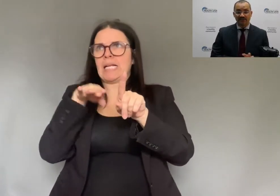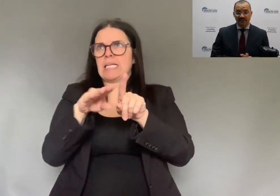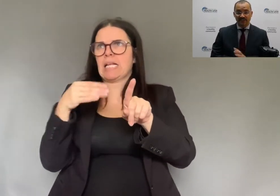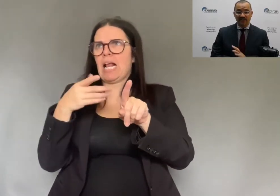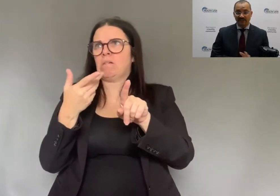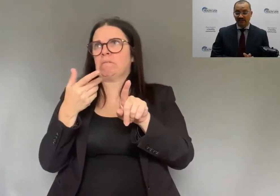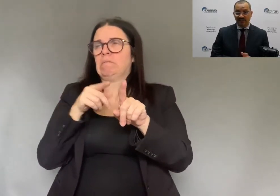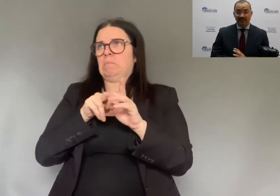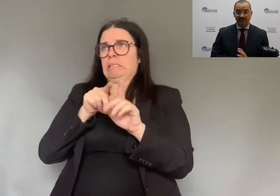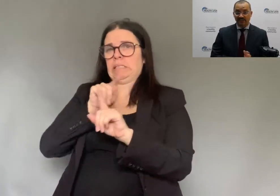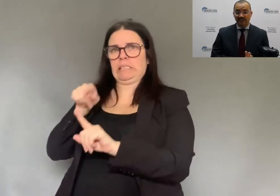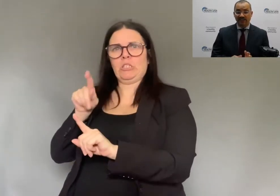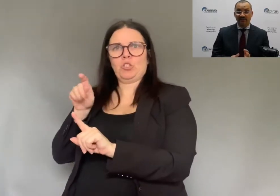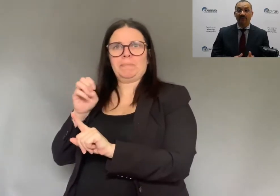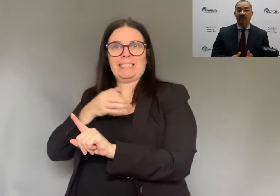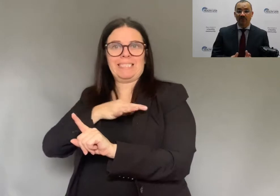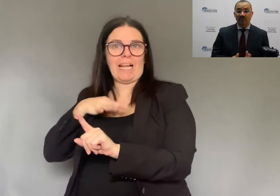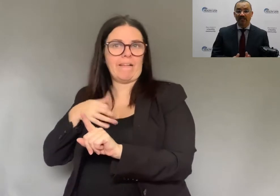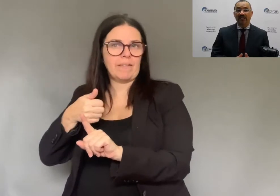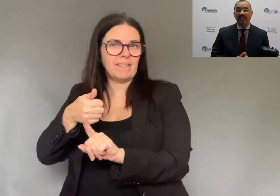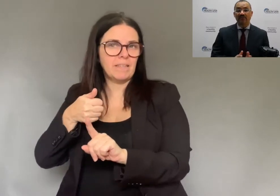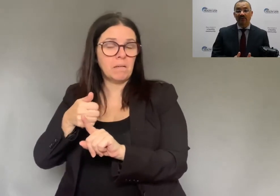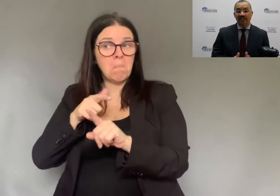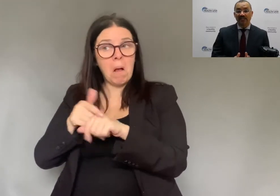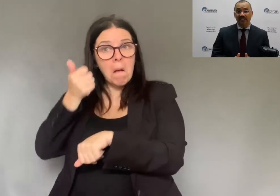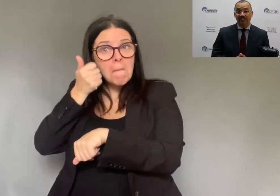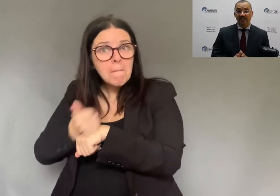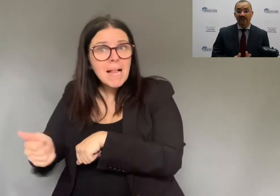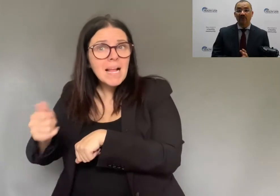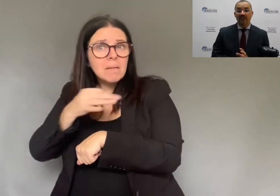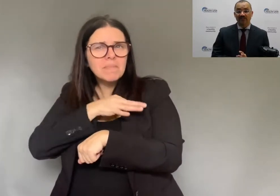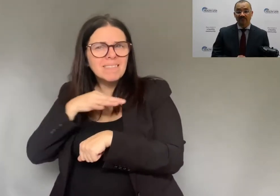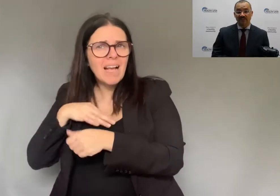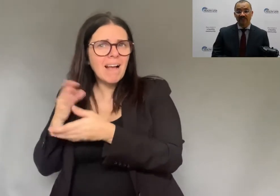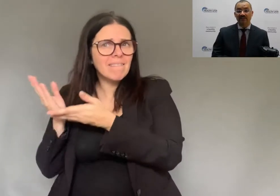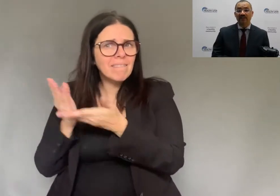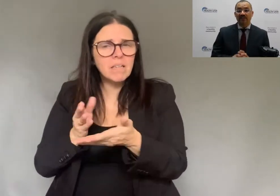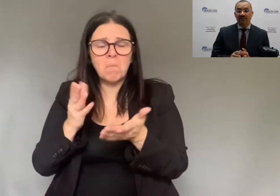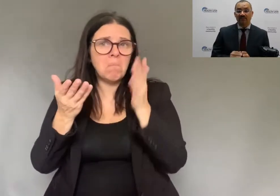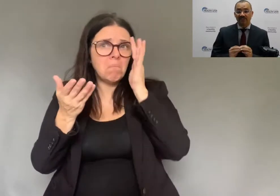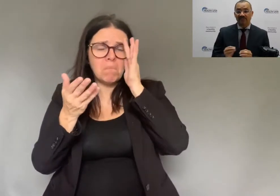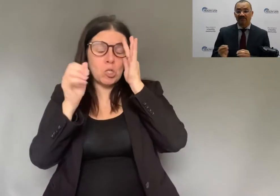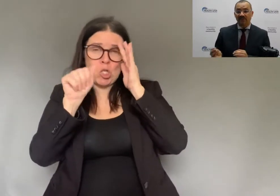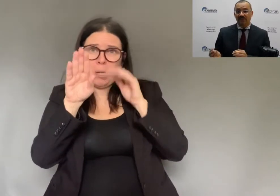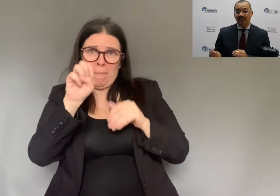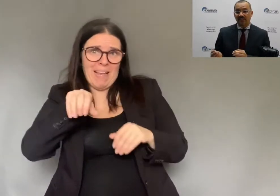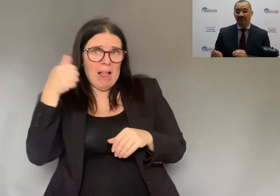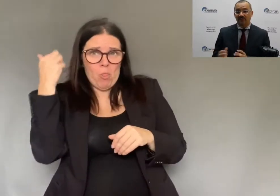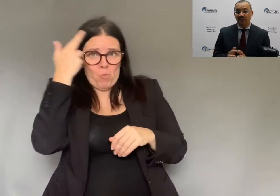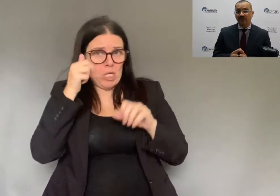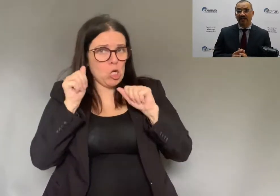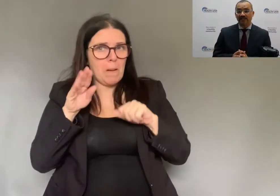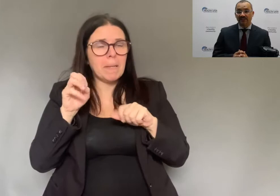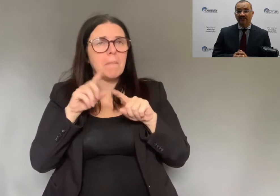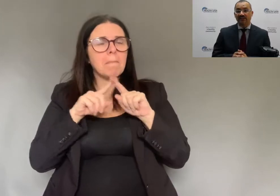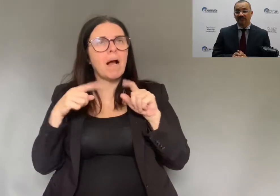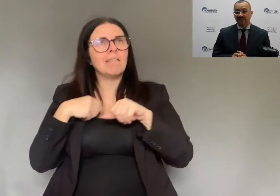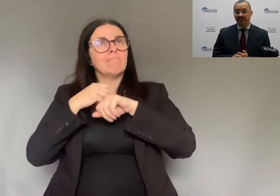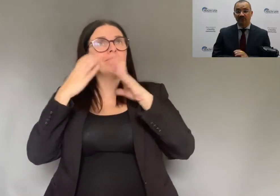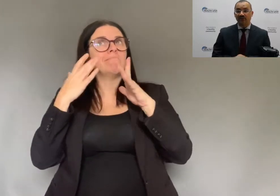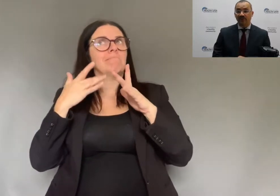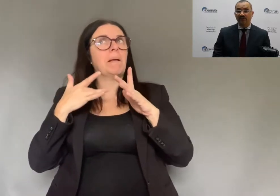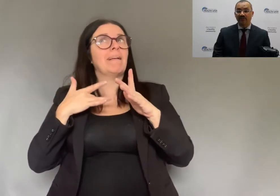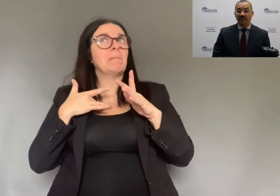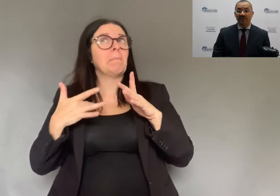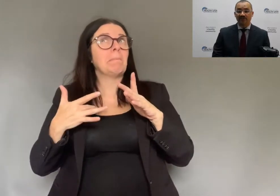not to say that it's the people who are working in bringing it in. There could be other reason. But just for your answer, they